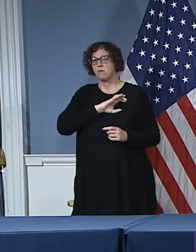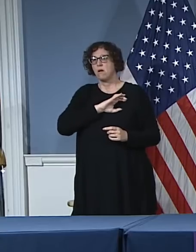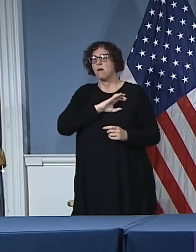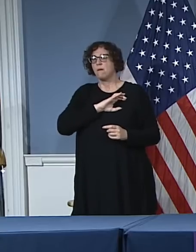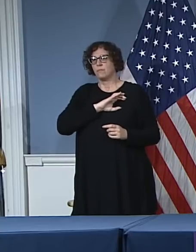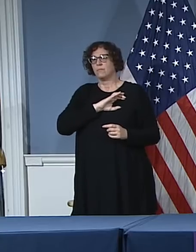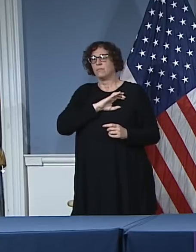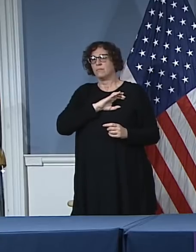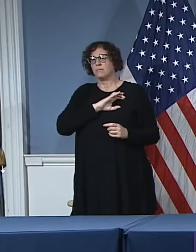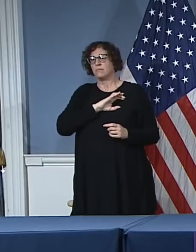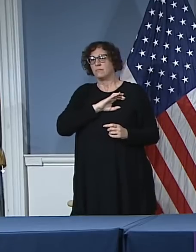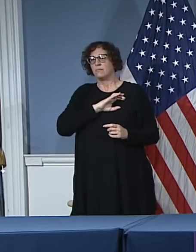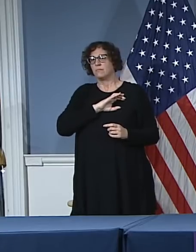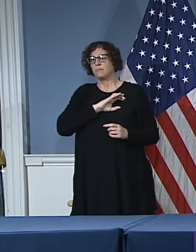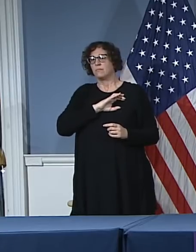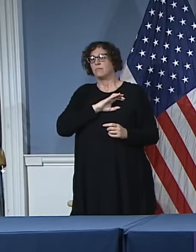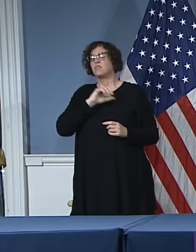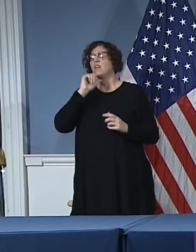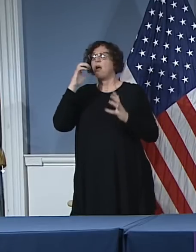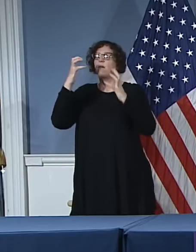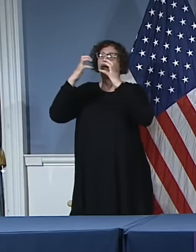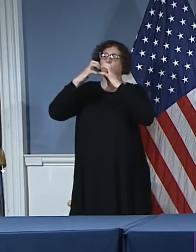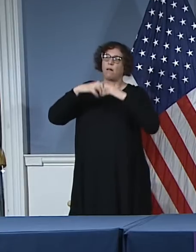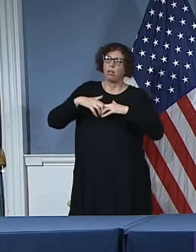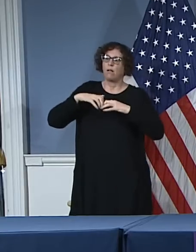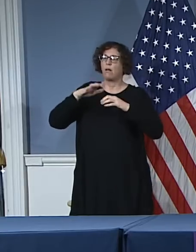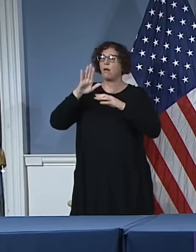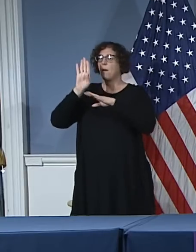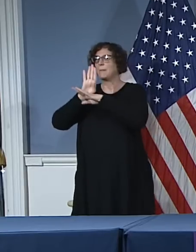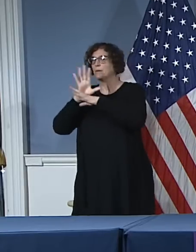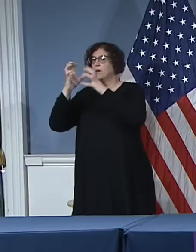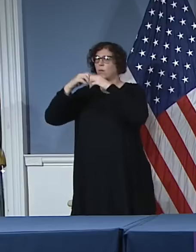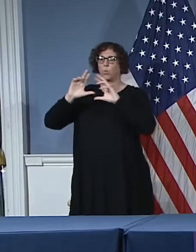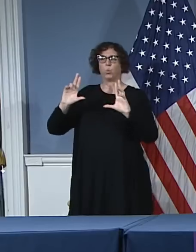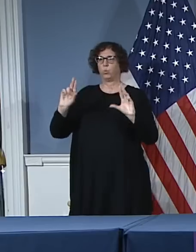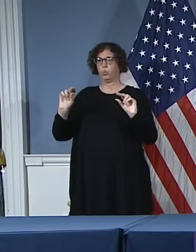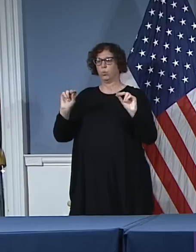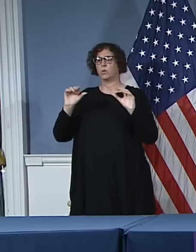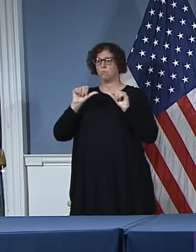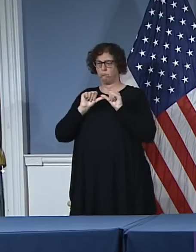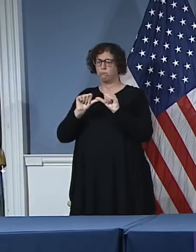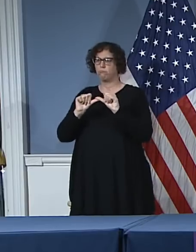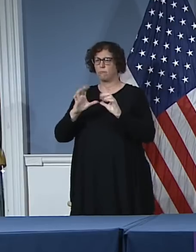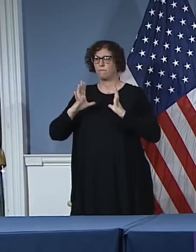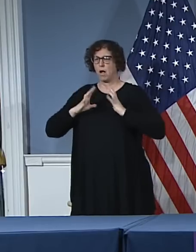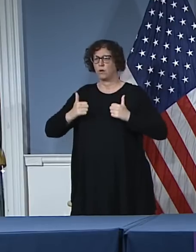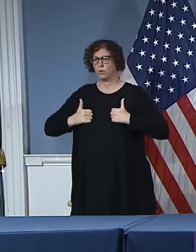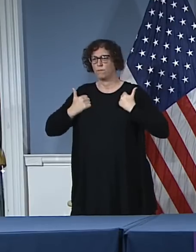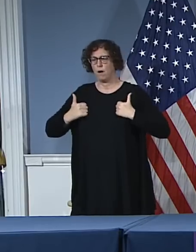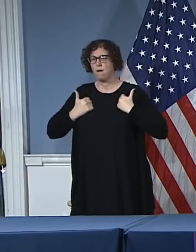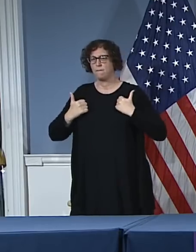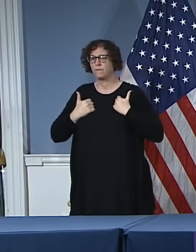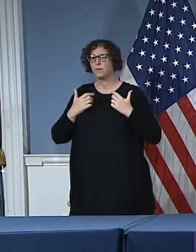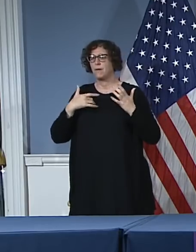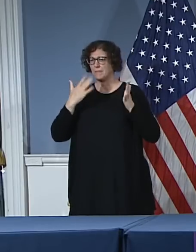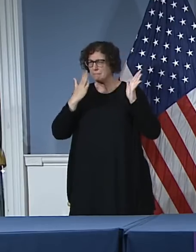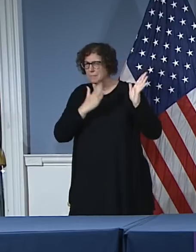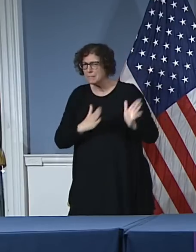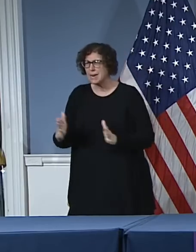we're close to going to 12-hour tours. What we are doing, though, is planning for all eventualities and moving